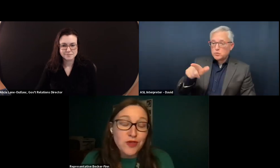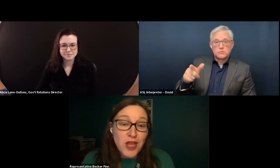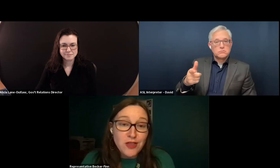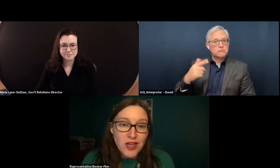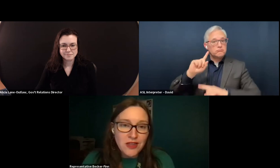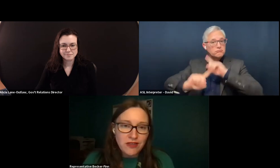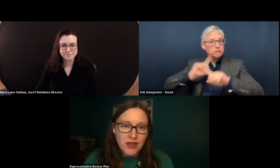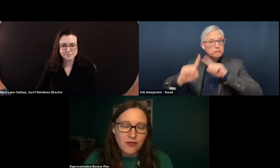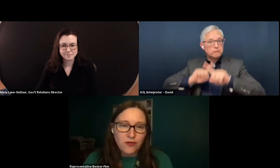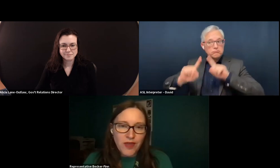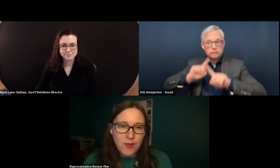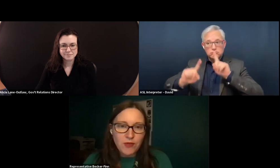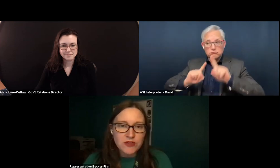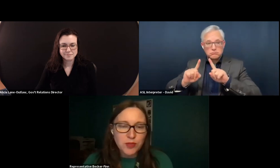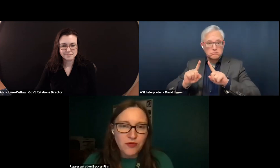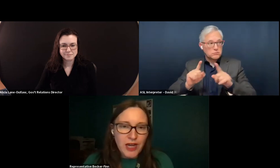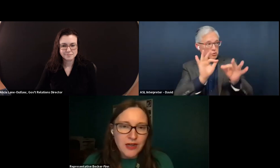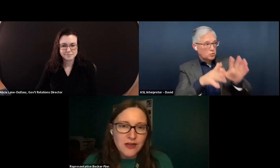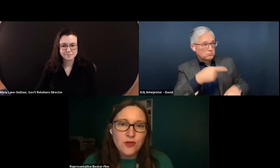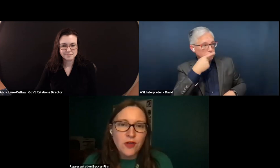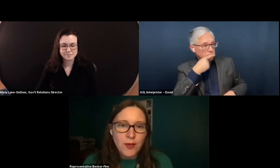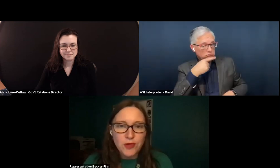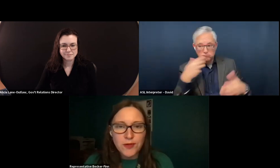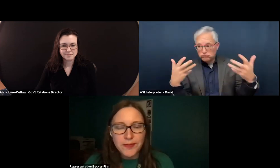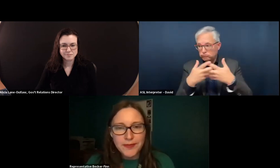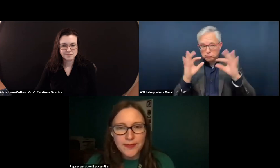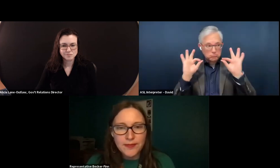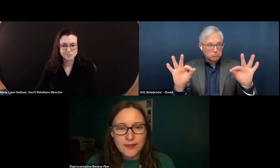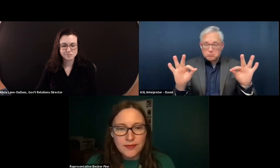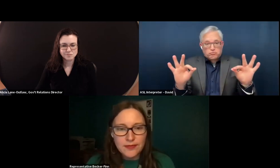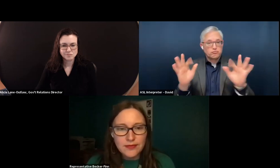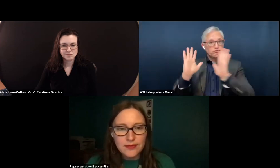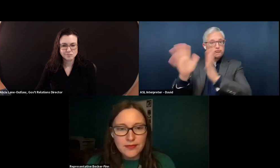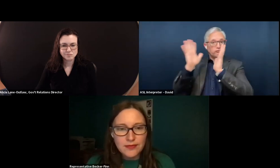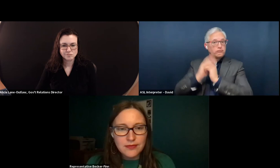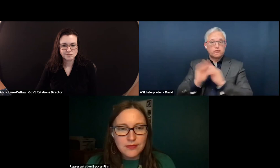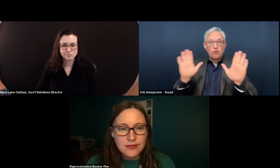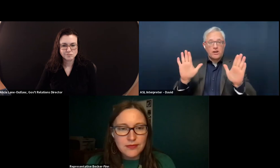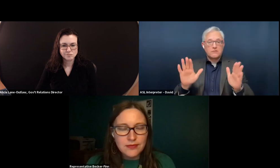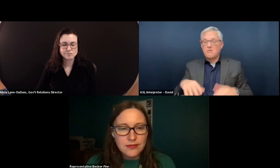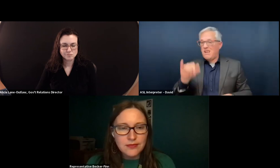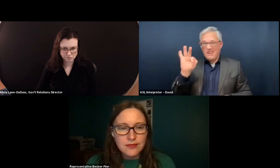this wouldn't change anything for them. It would just provide an additional option.